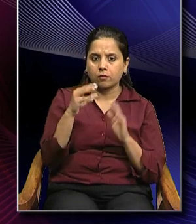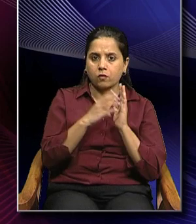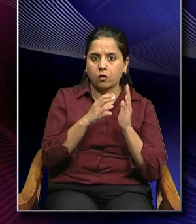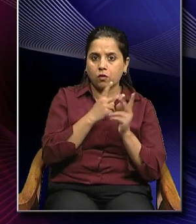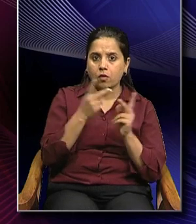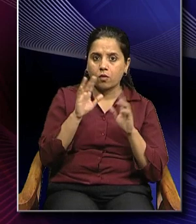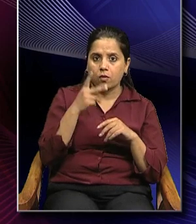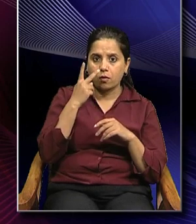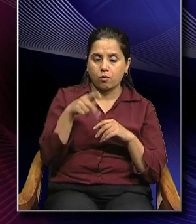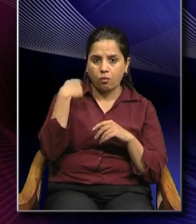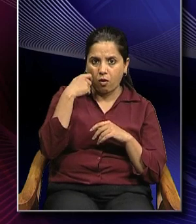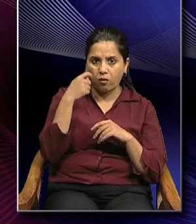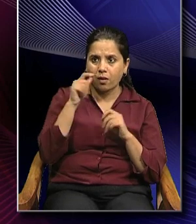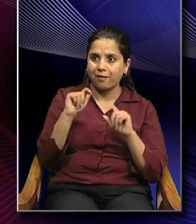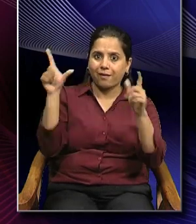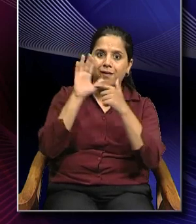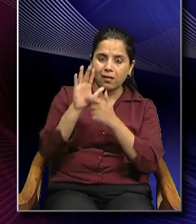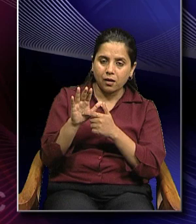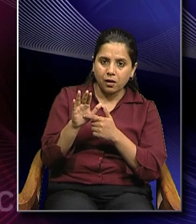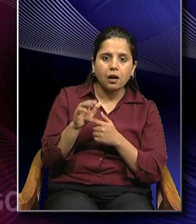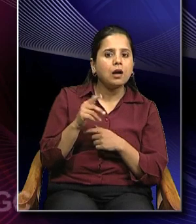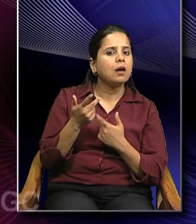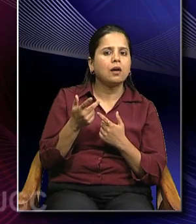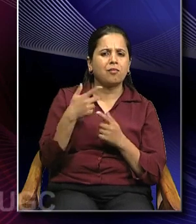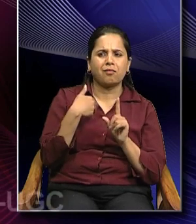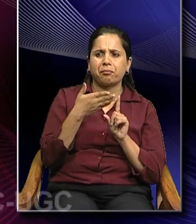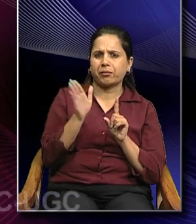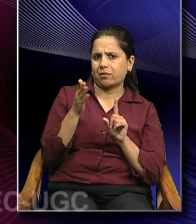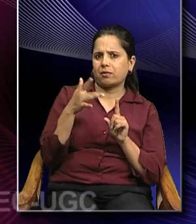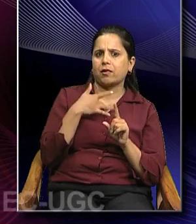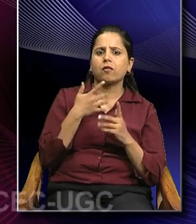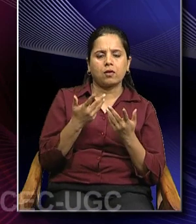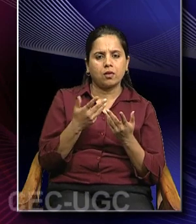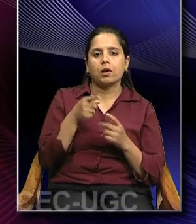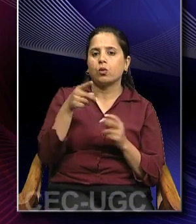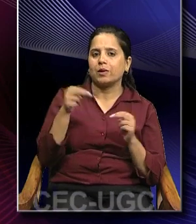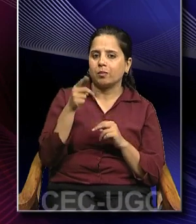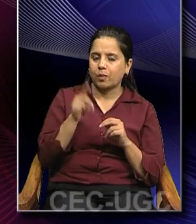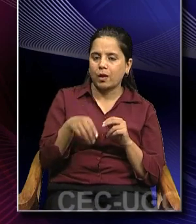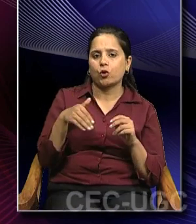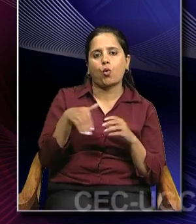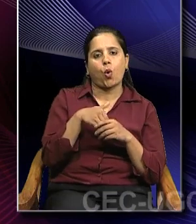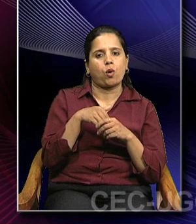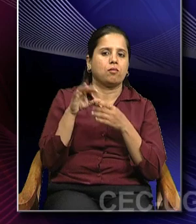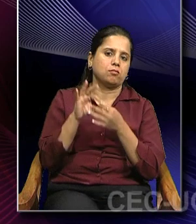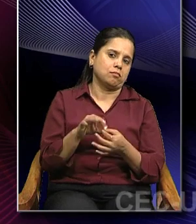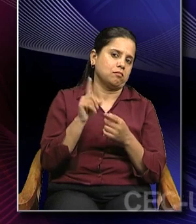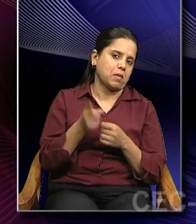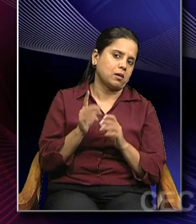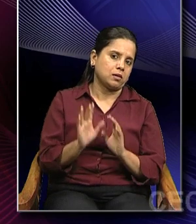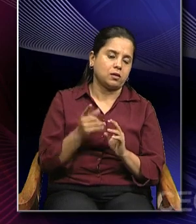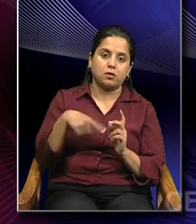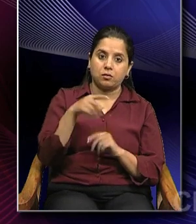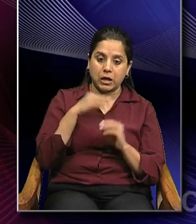advertisement for watching a movie. That would actually go out of context. So it need to be contextual. When I am going